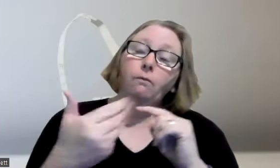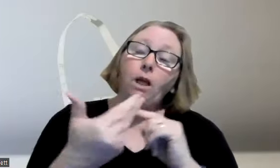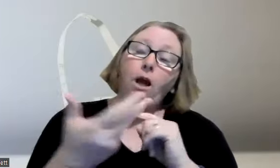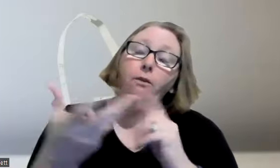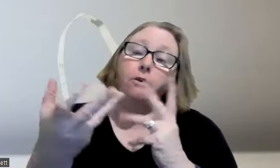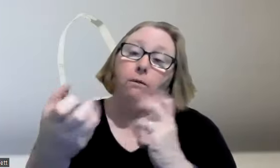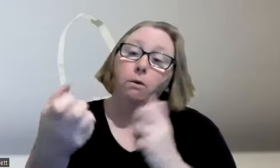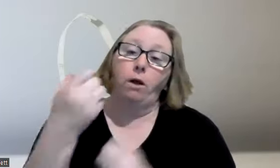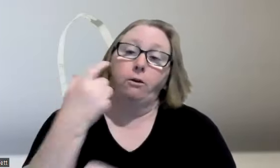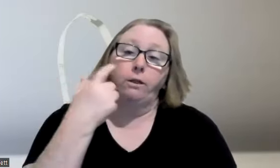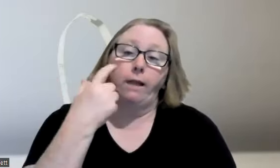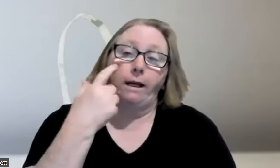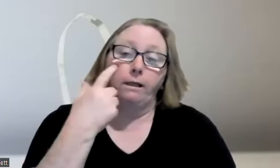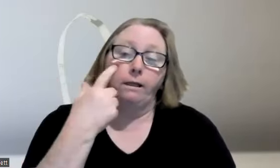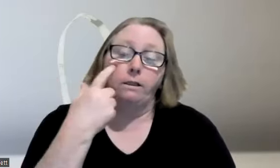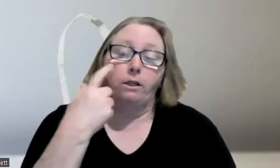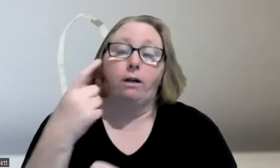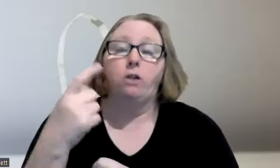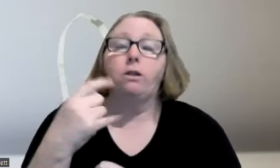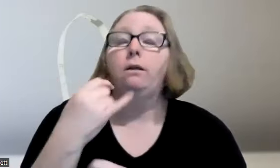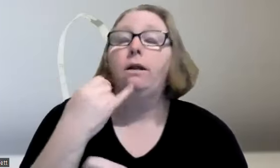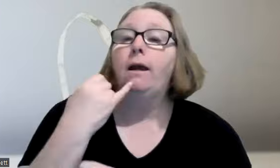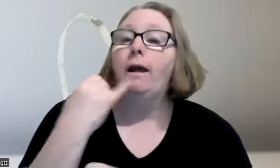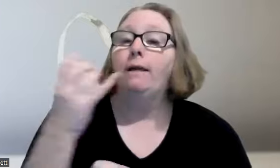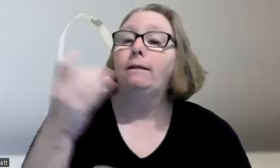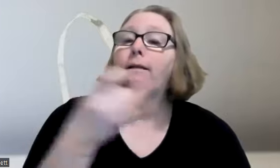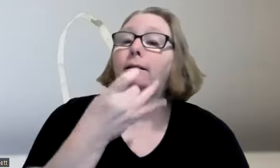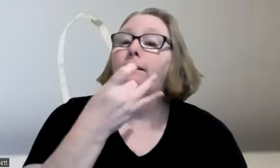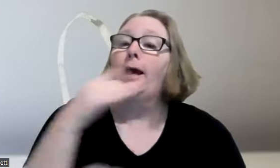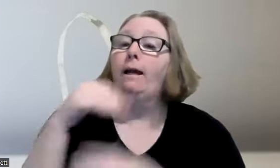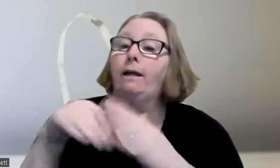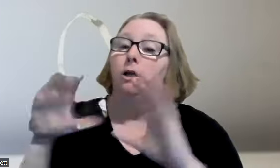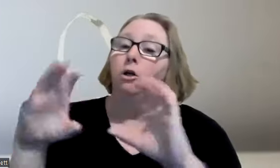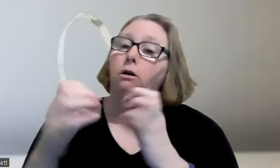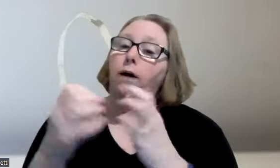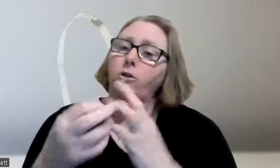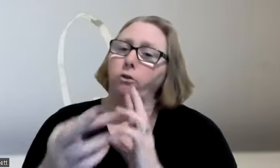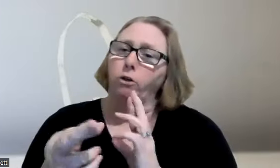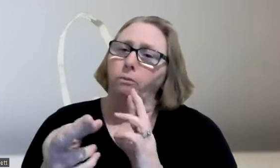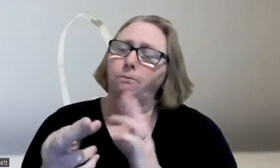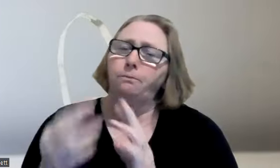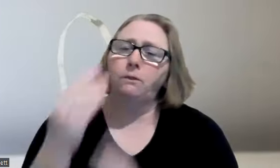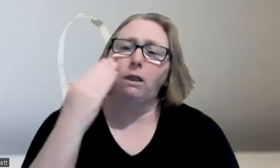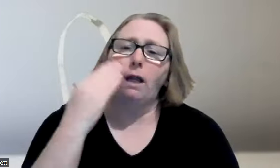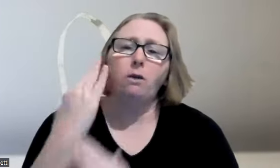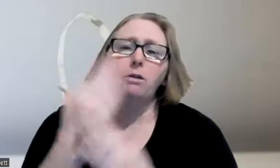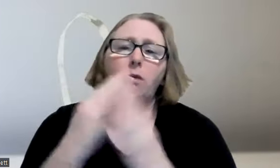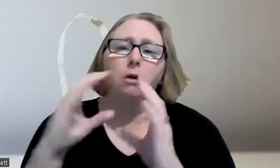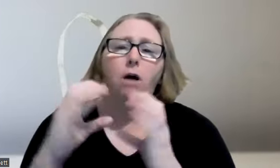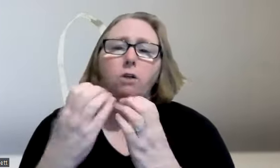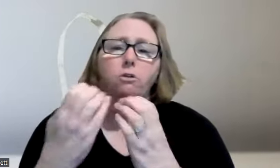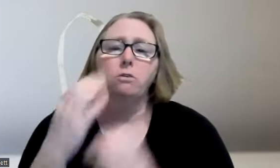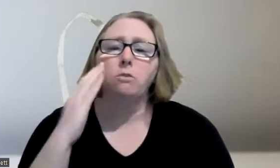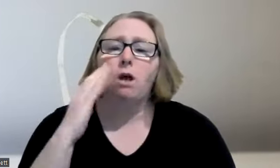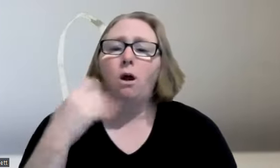The other thing we want you to take into consideration is the lighting in your classroom. I know some classrooms